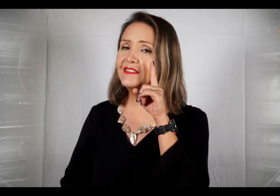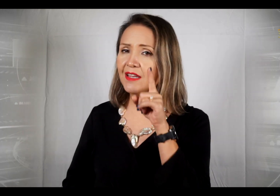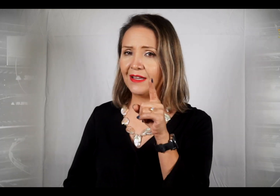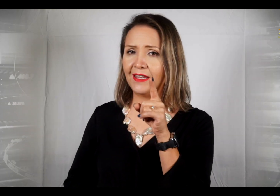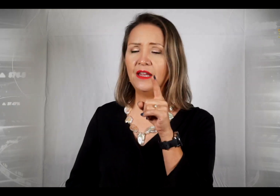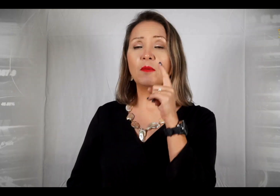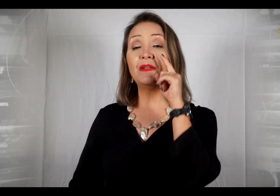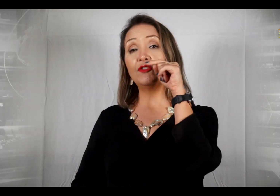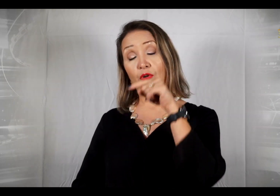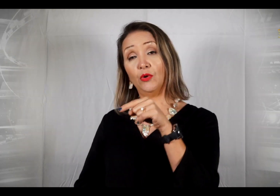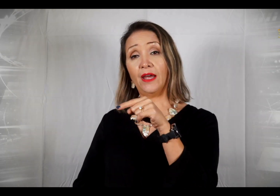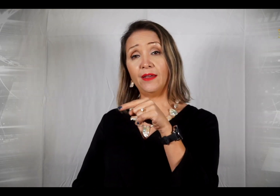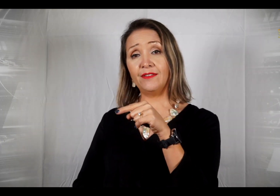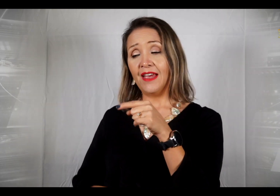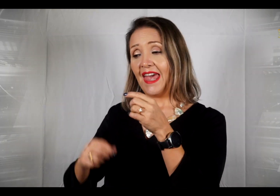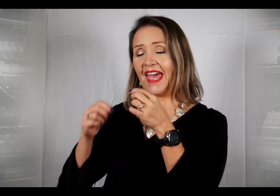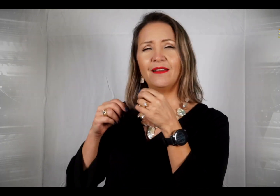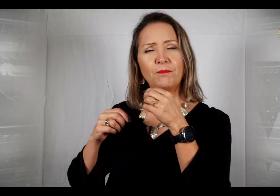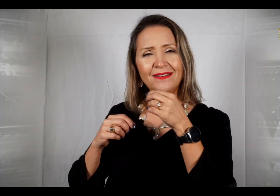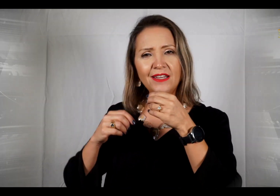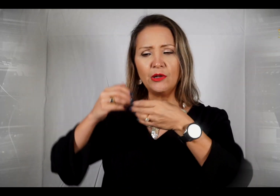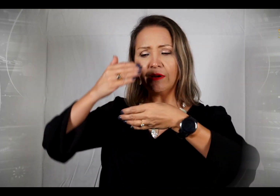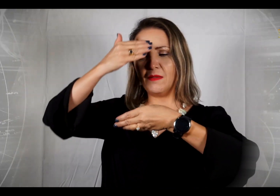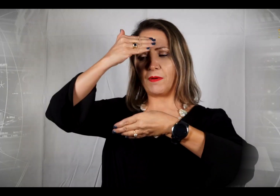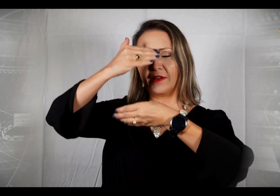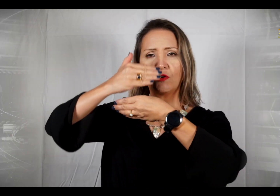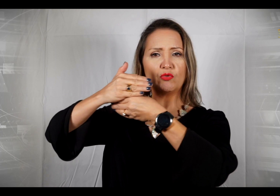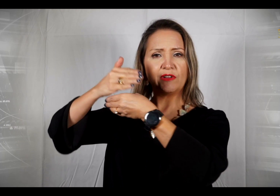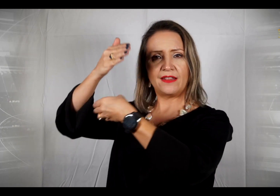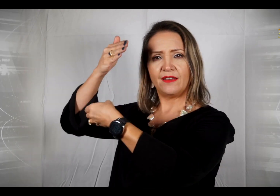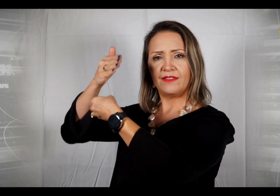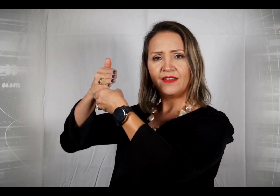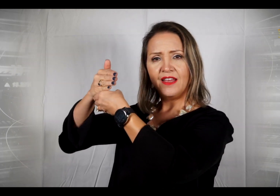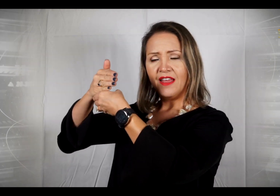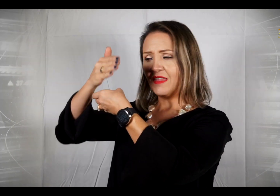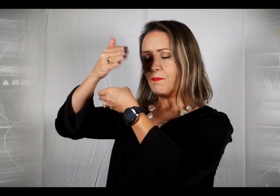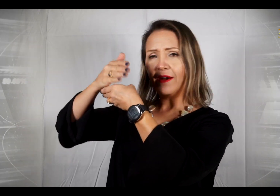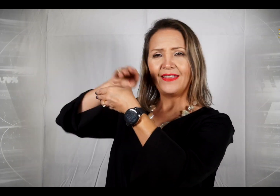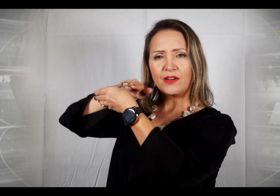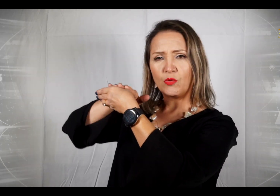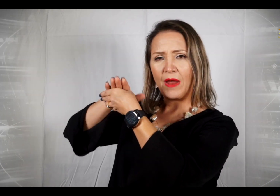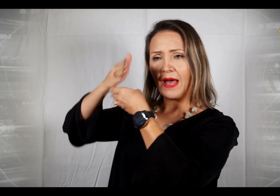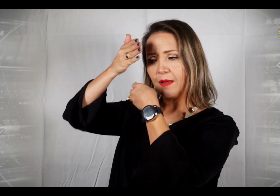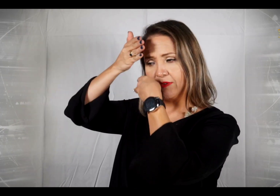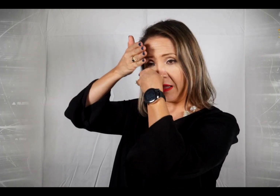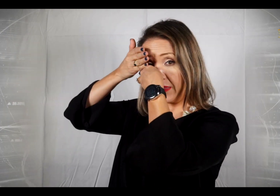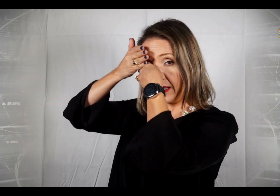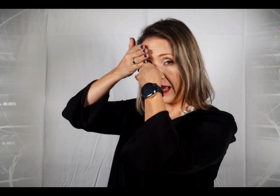clean, please look at it, and particularly the part that goes like this. the part that grabs the lashes